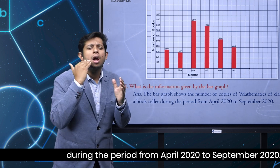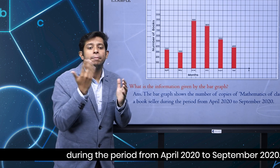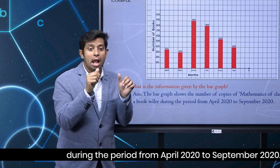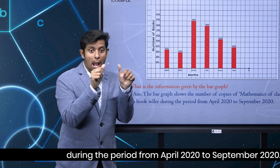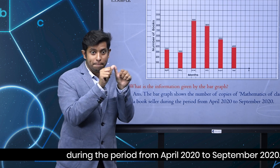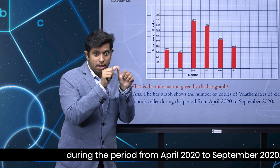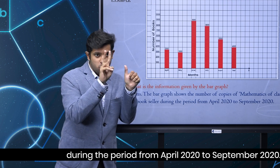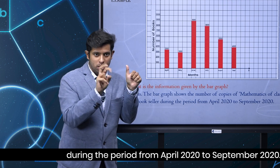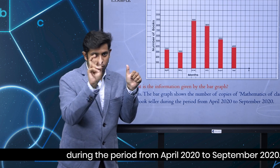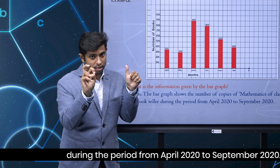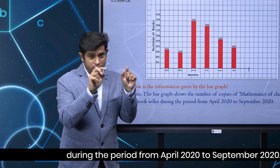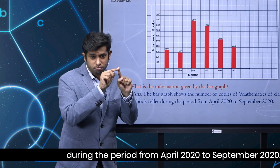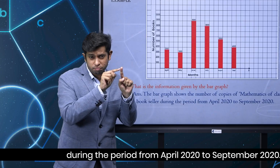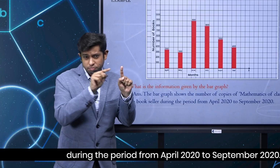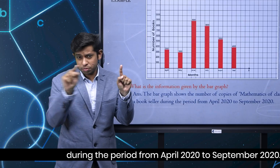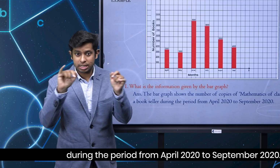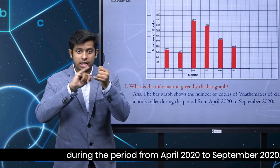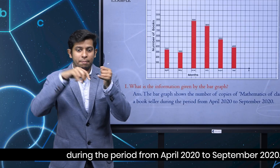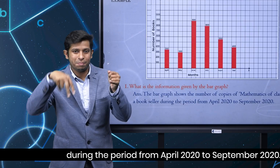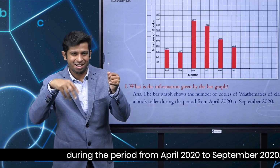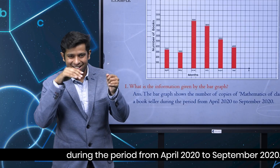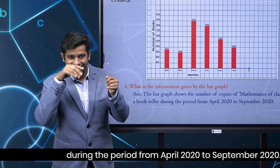period from April 2020 to September 2020.